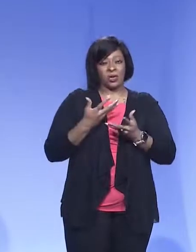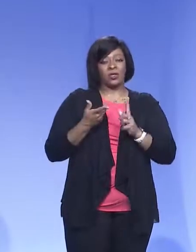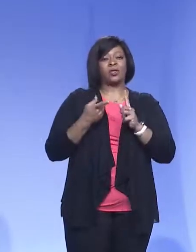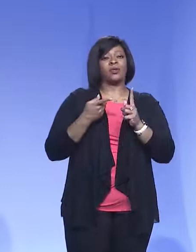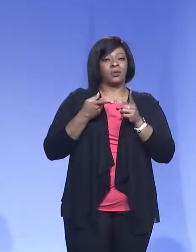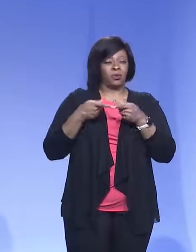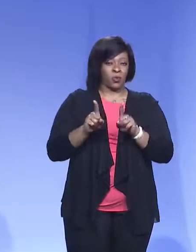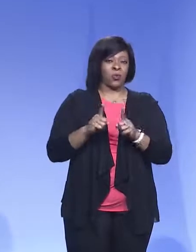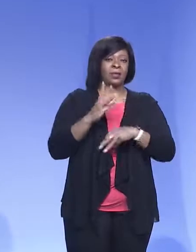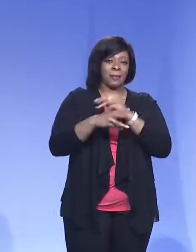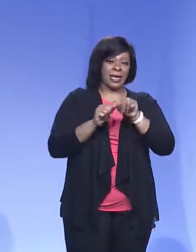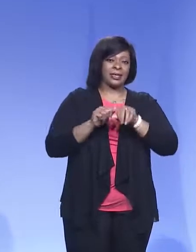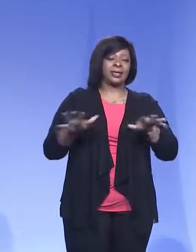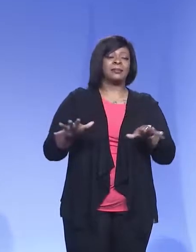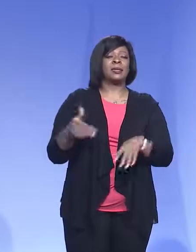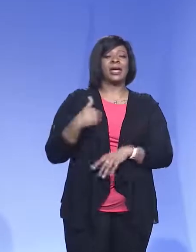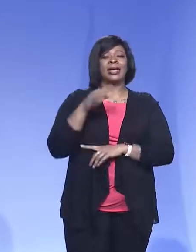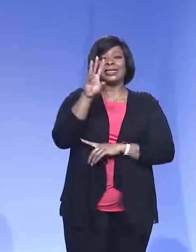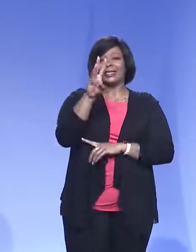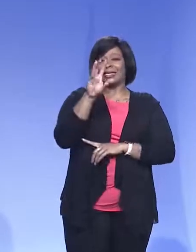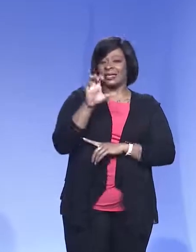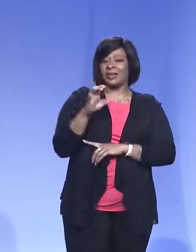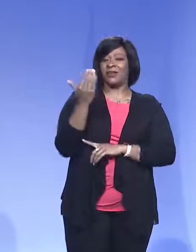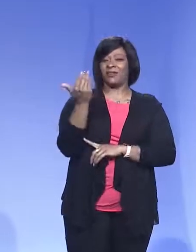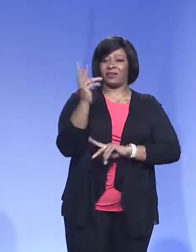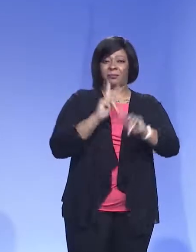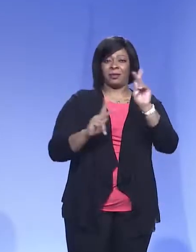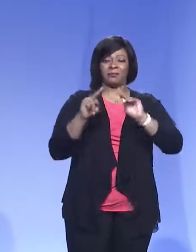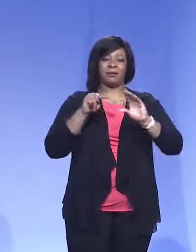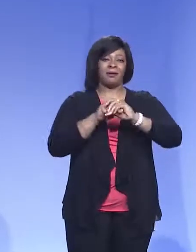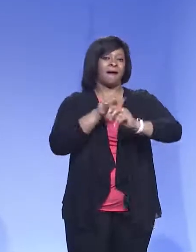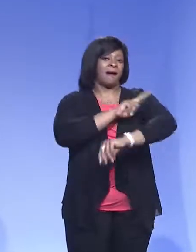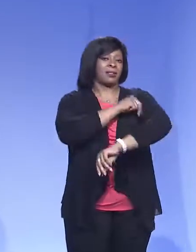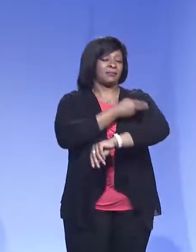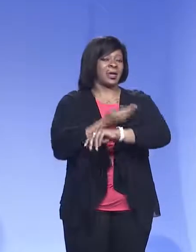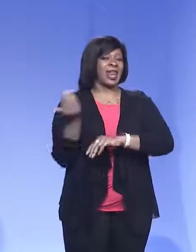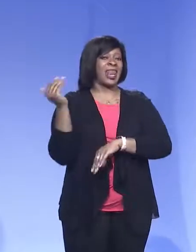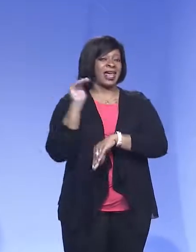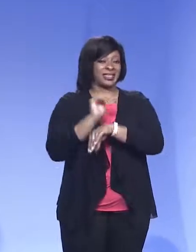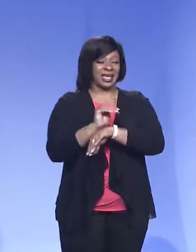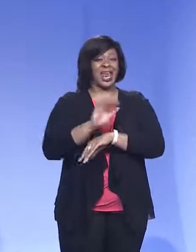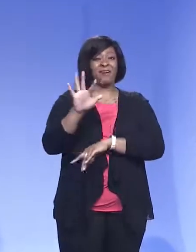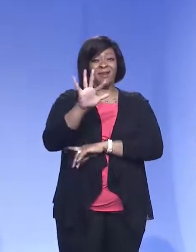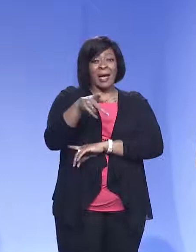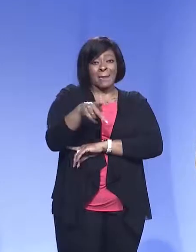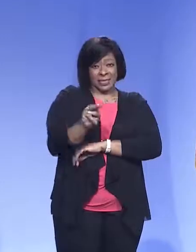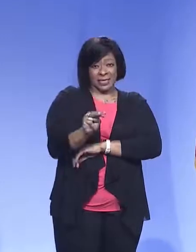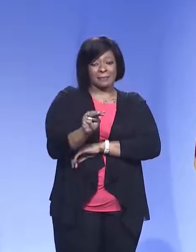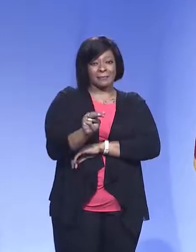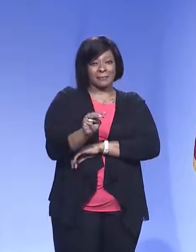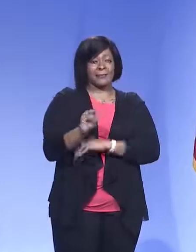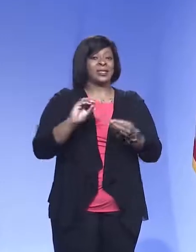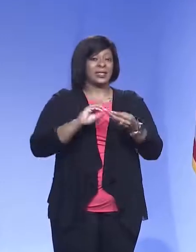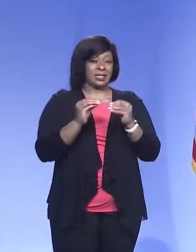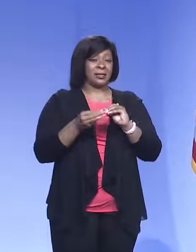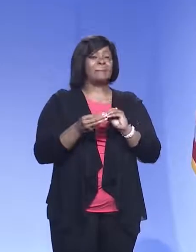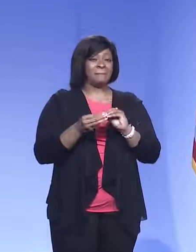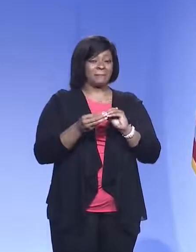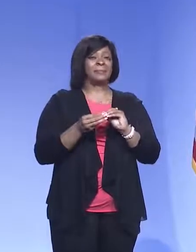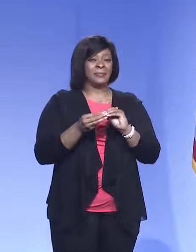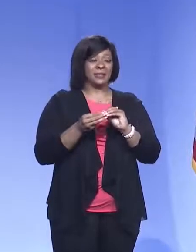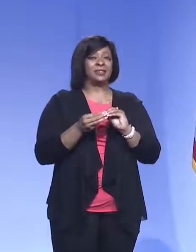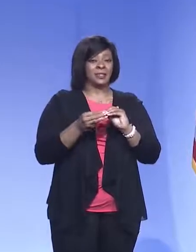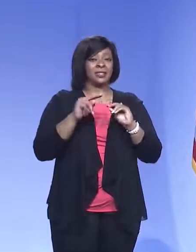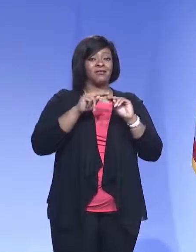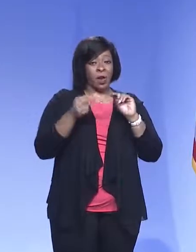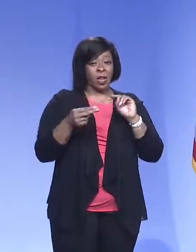pandemic, and we had 615 people in the hospital last night at 5 p.m. So the numbers are daunting,